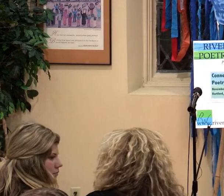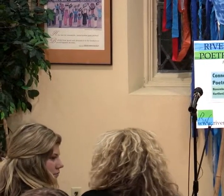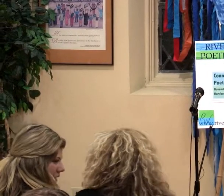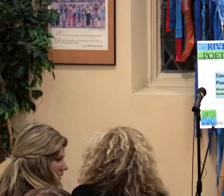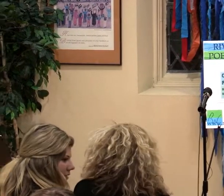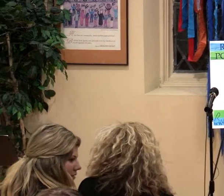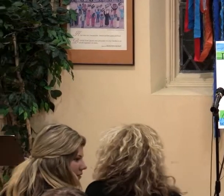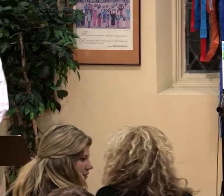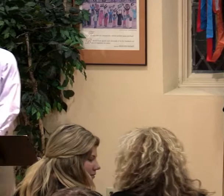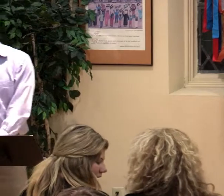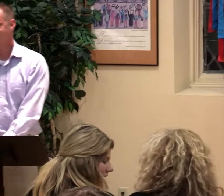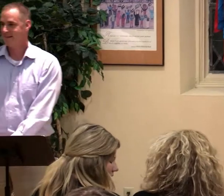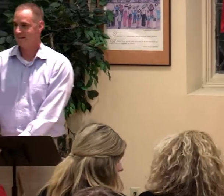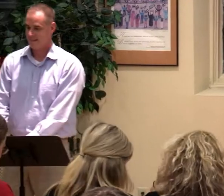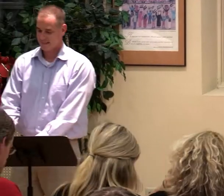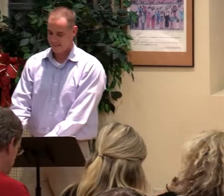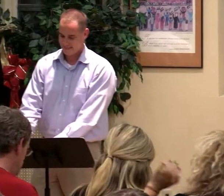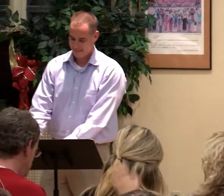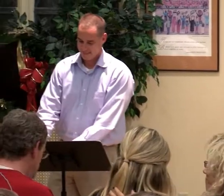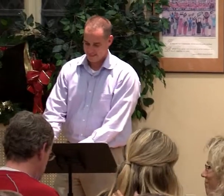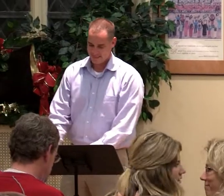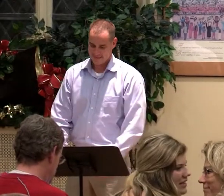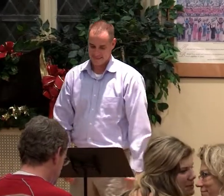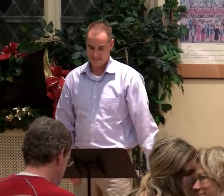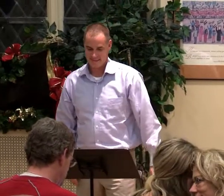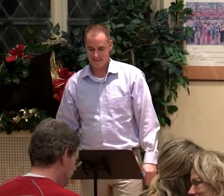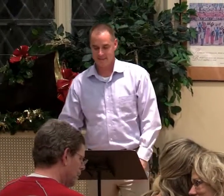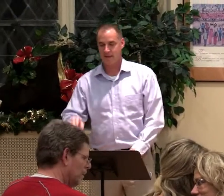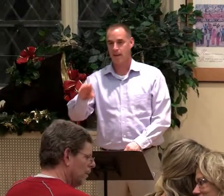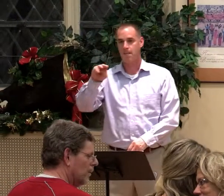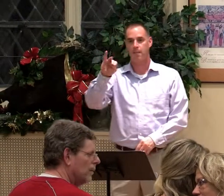Our next poet is Senior Michaela Godding.